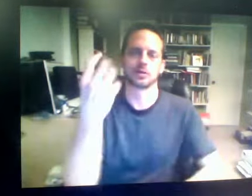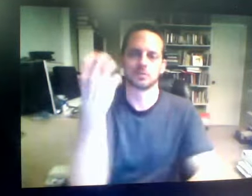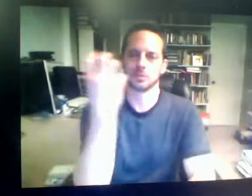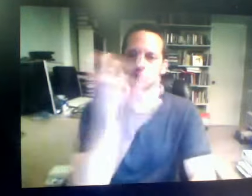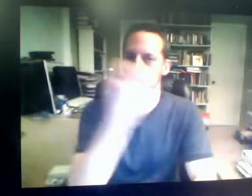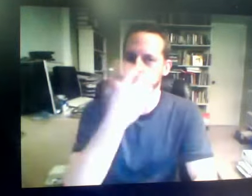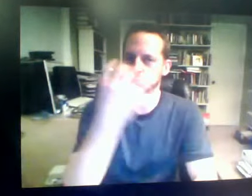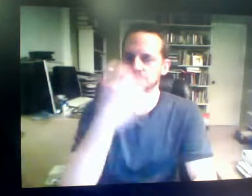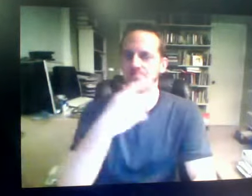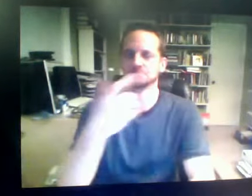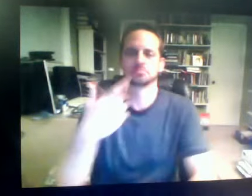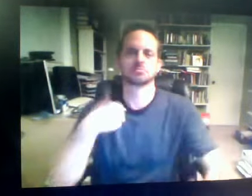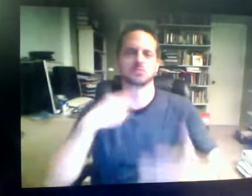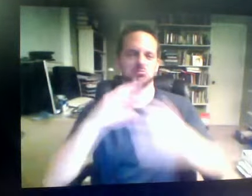anyone. Oof.